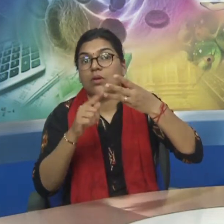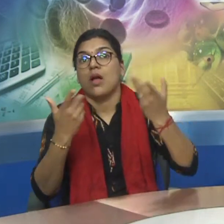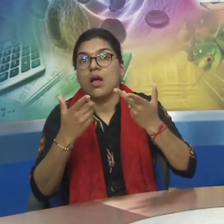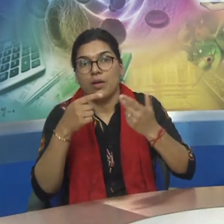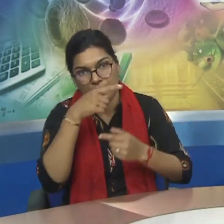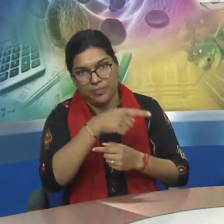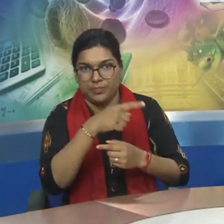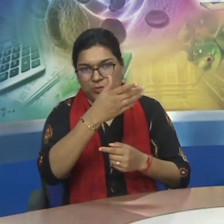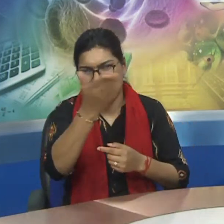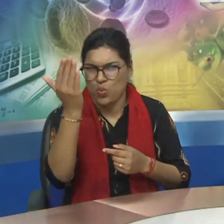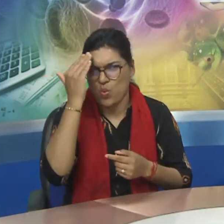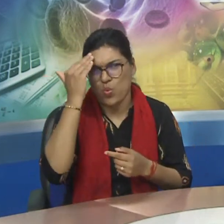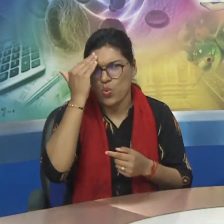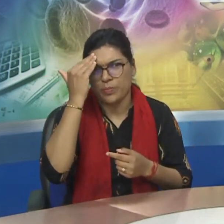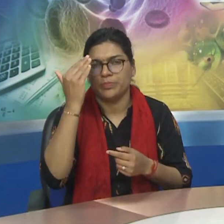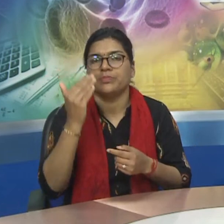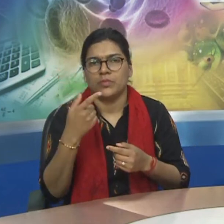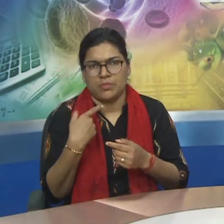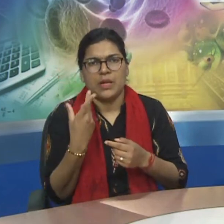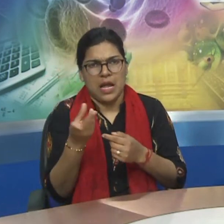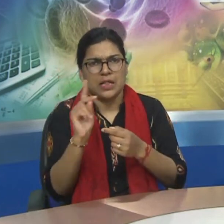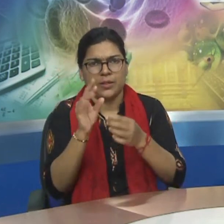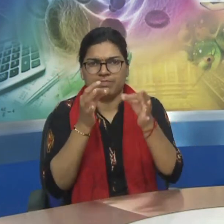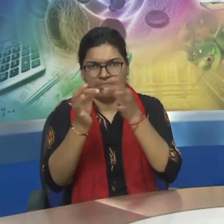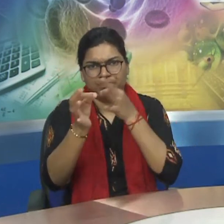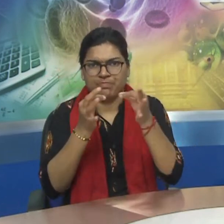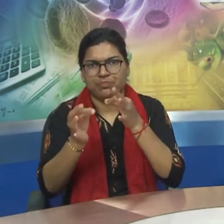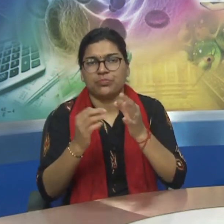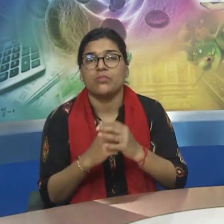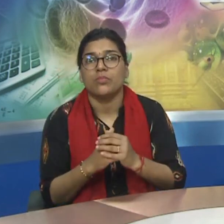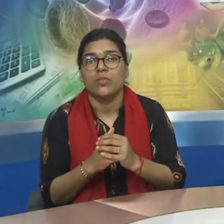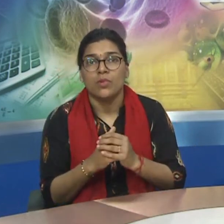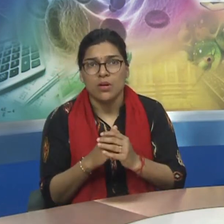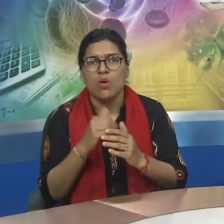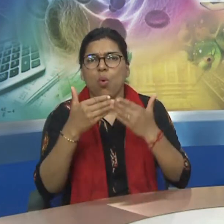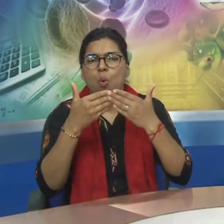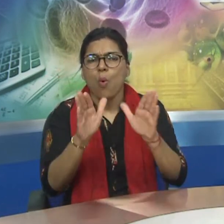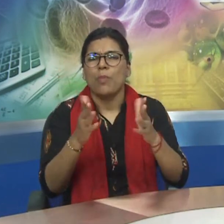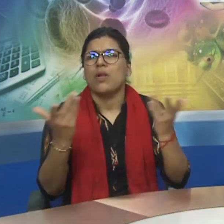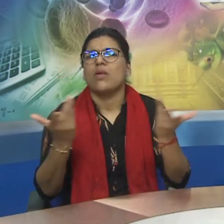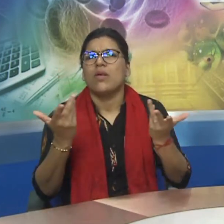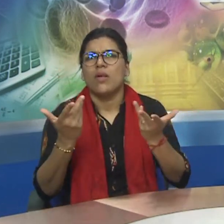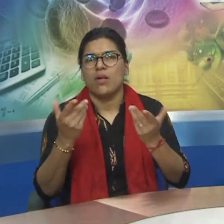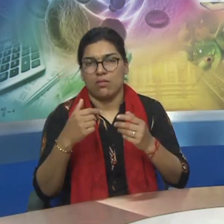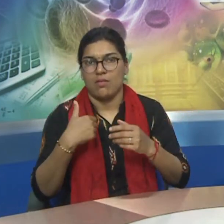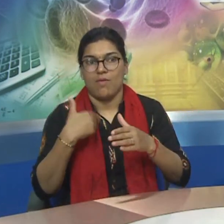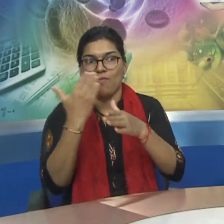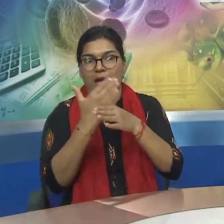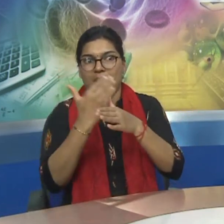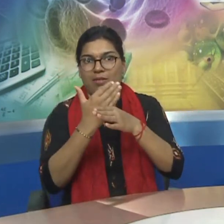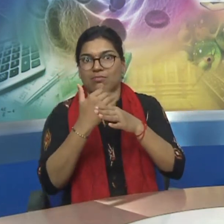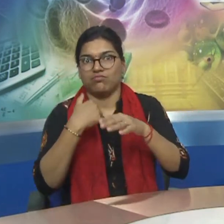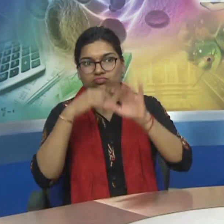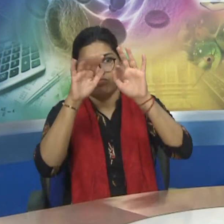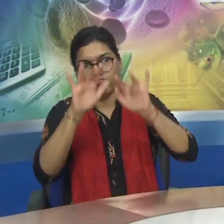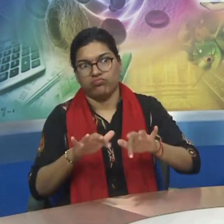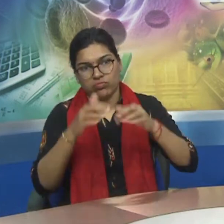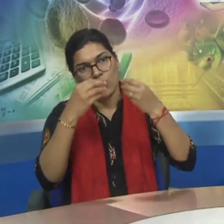any file, and you can easily close any file. You must have experienced it many a time. I will